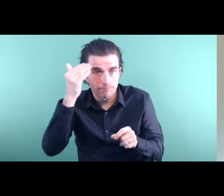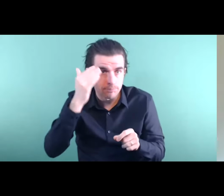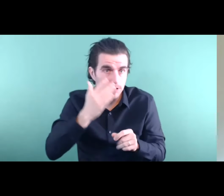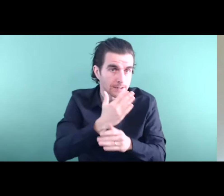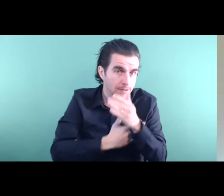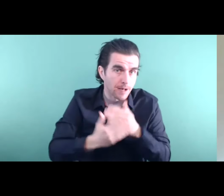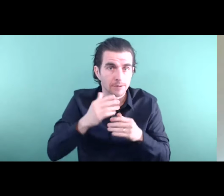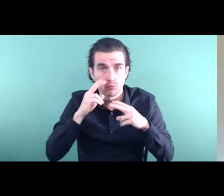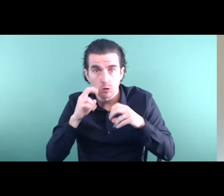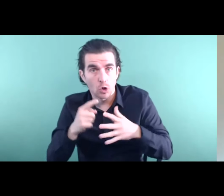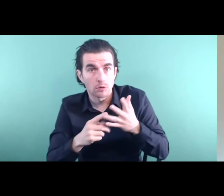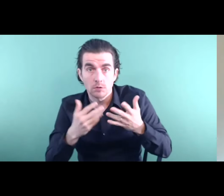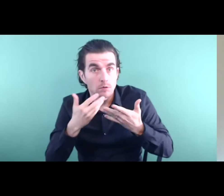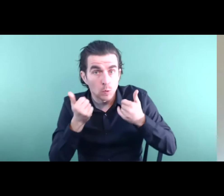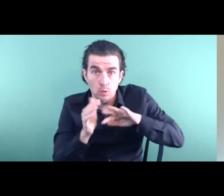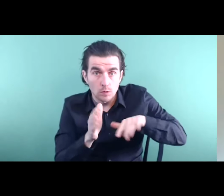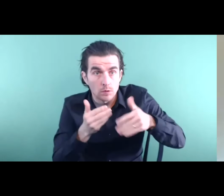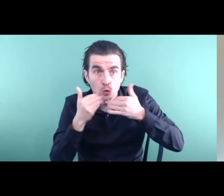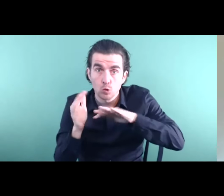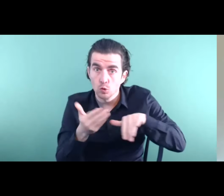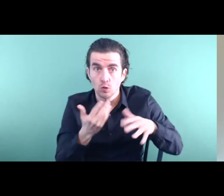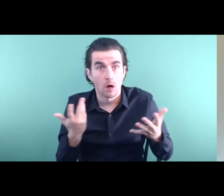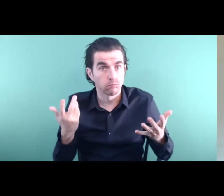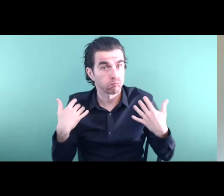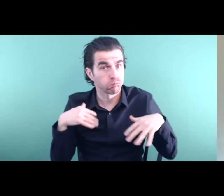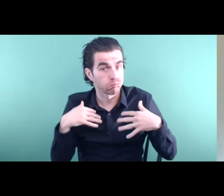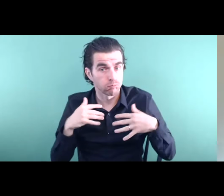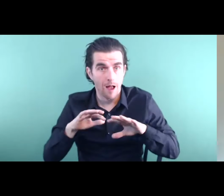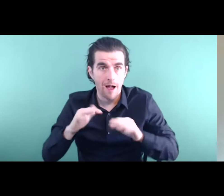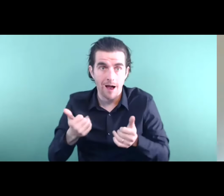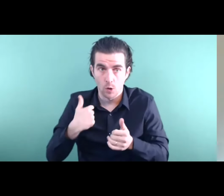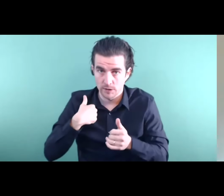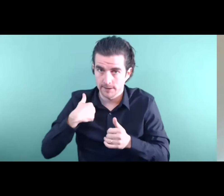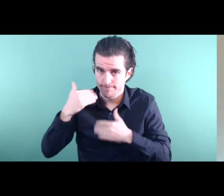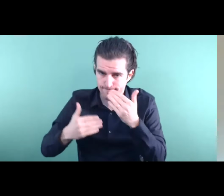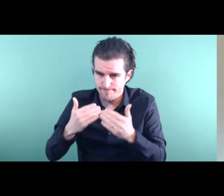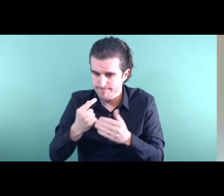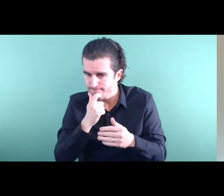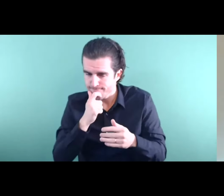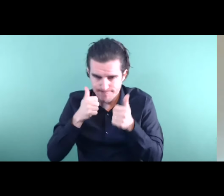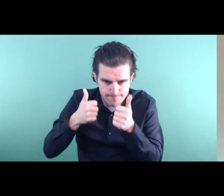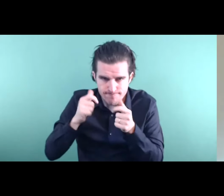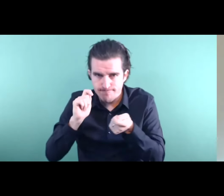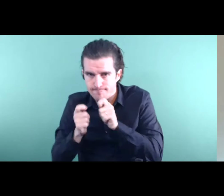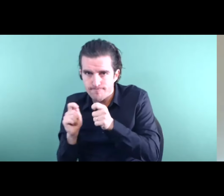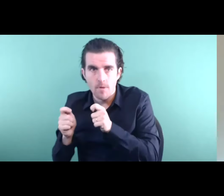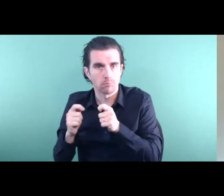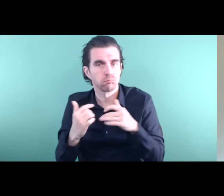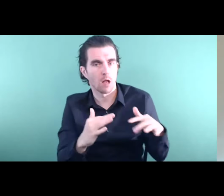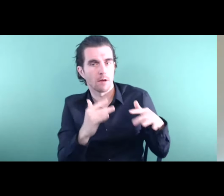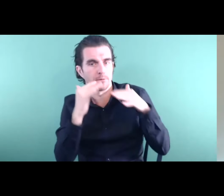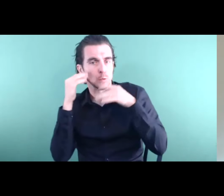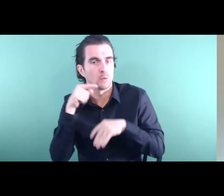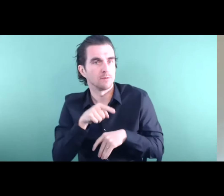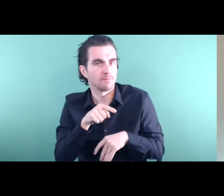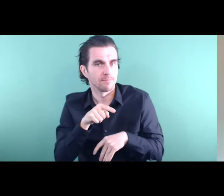it comes to the financial allocations in the interest of persons with disabilities. So this is just to show you how research